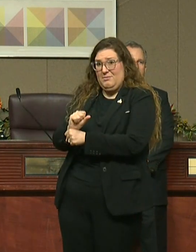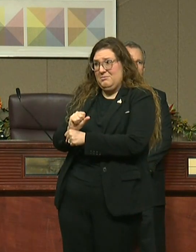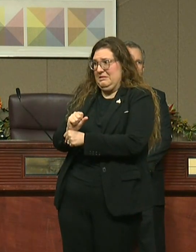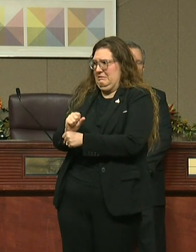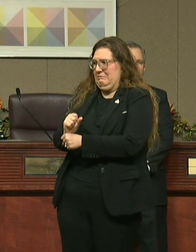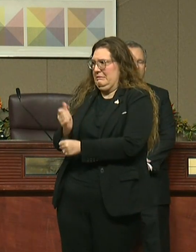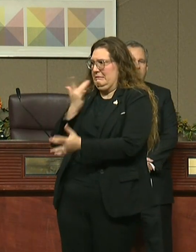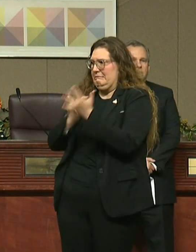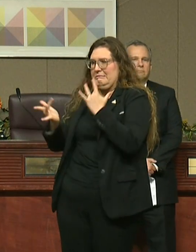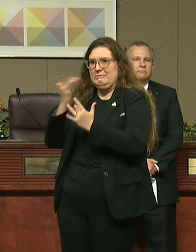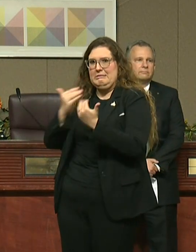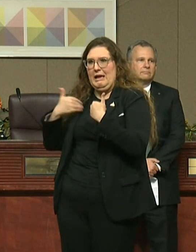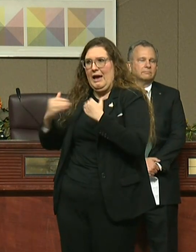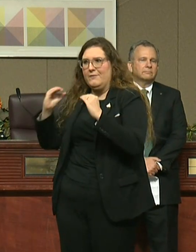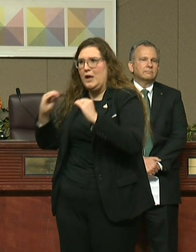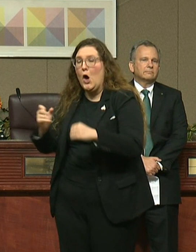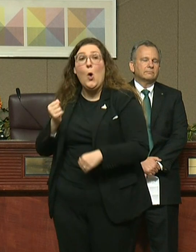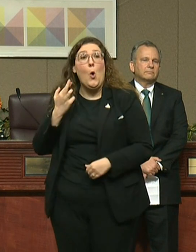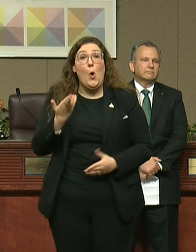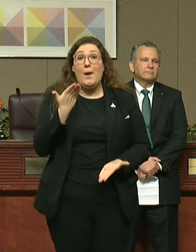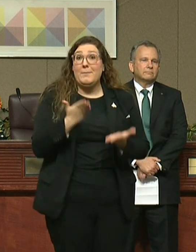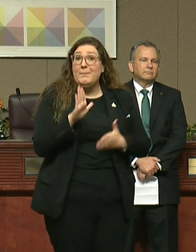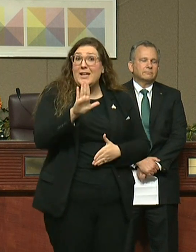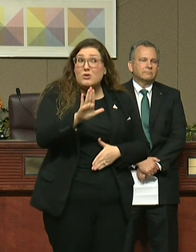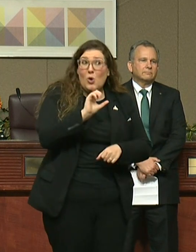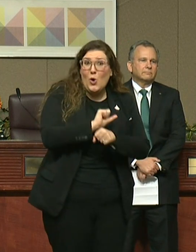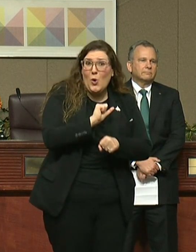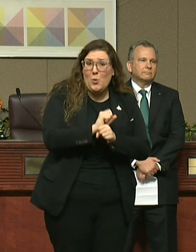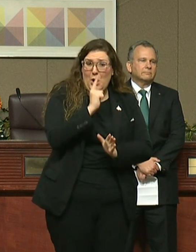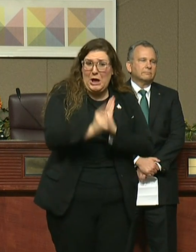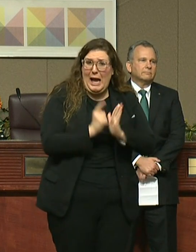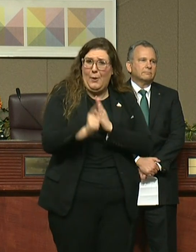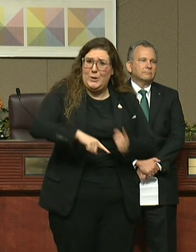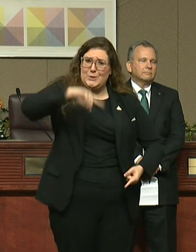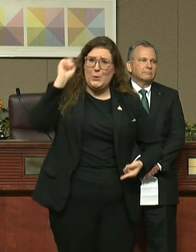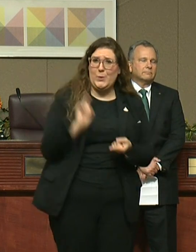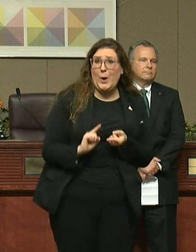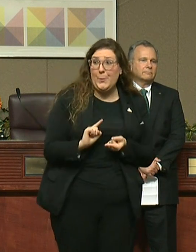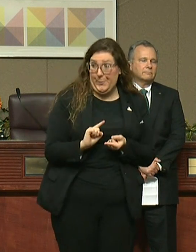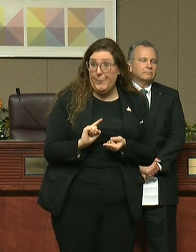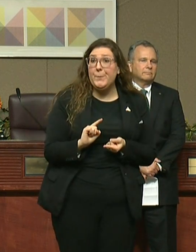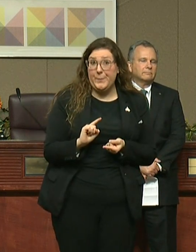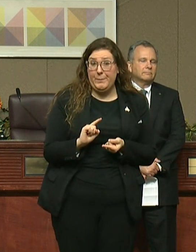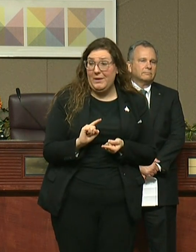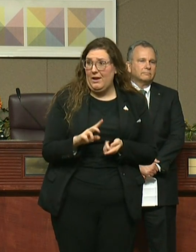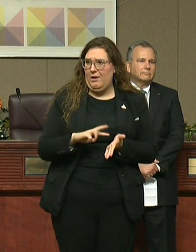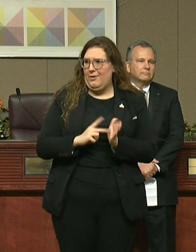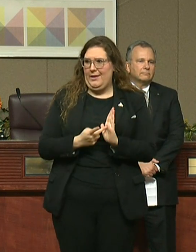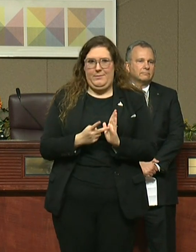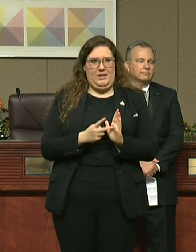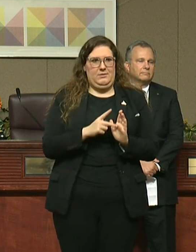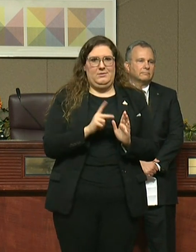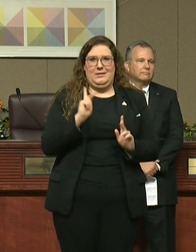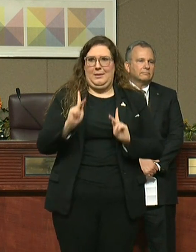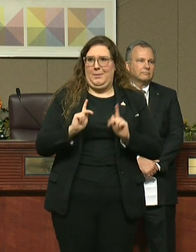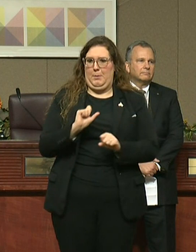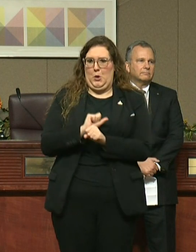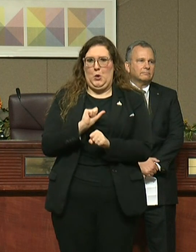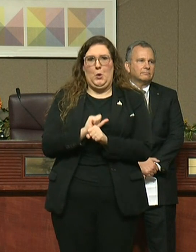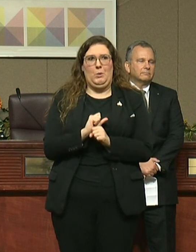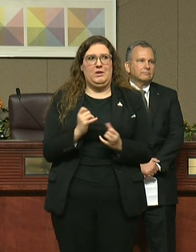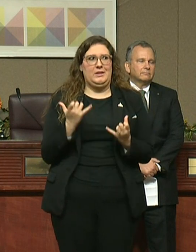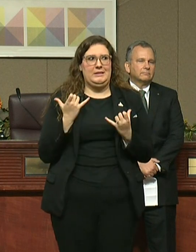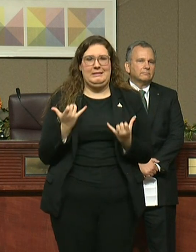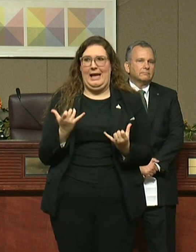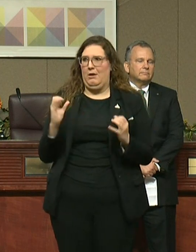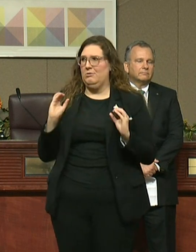hours at your existing jobs. That means that those individuals who are not working and not spending